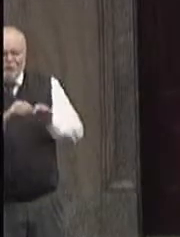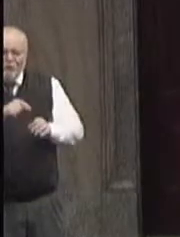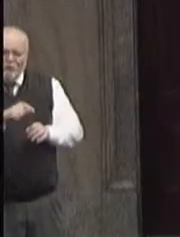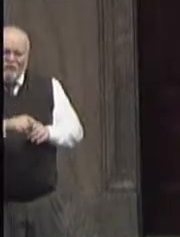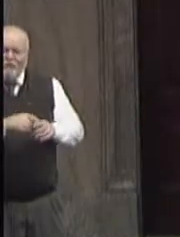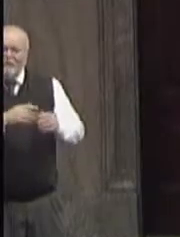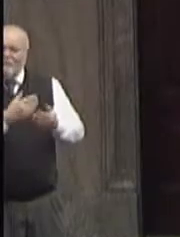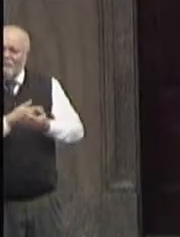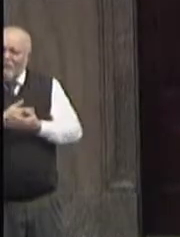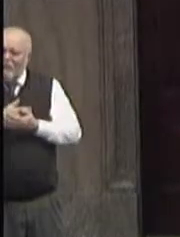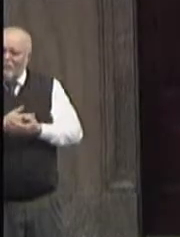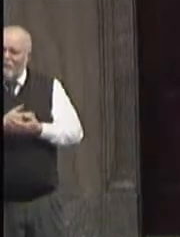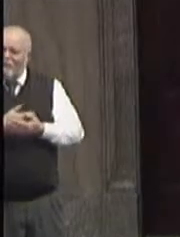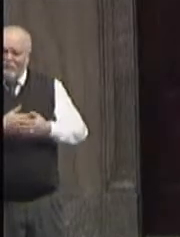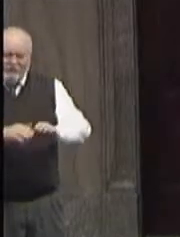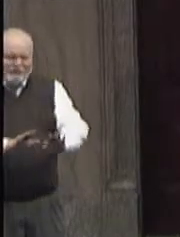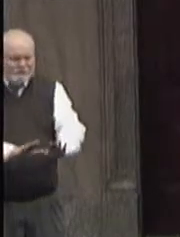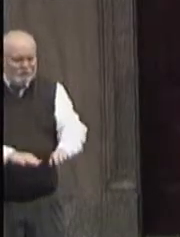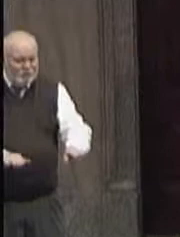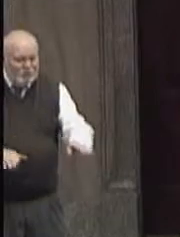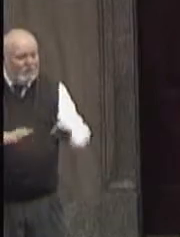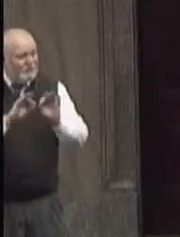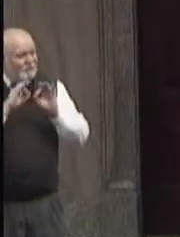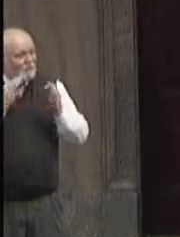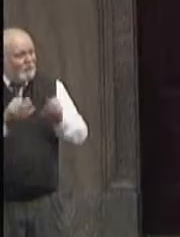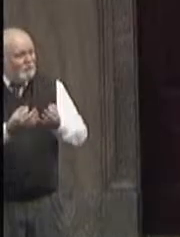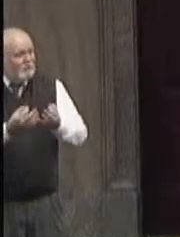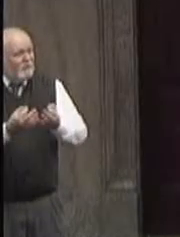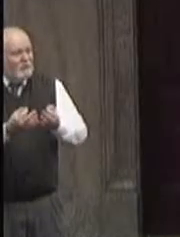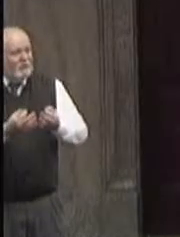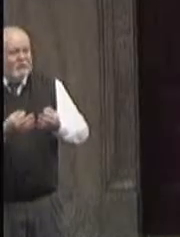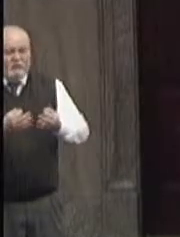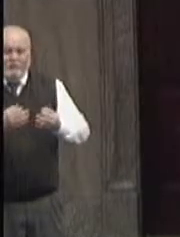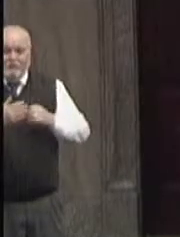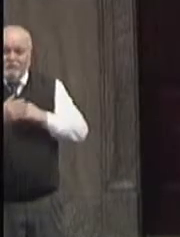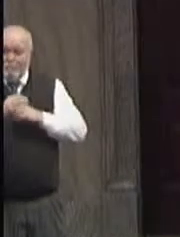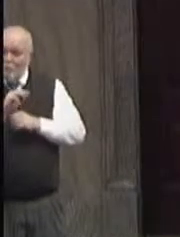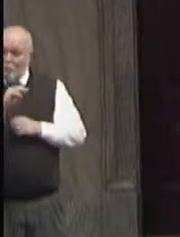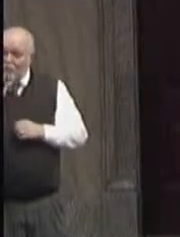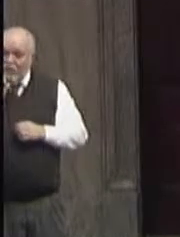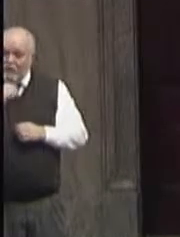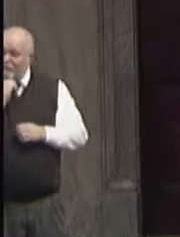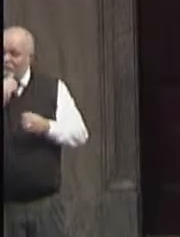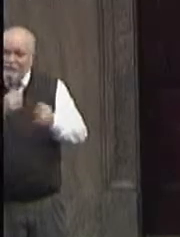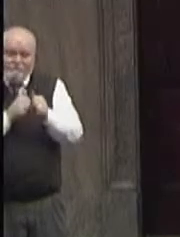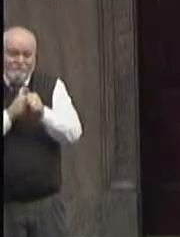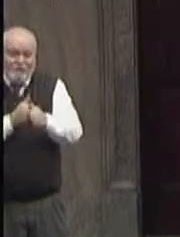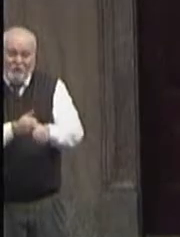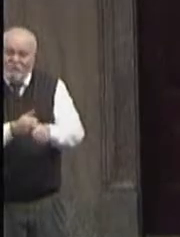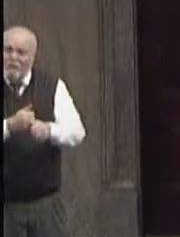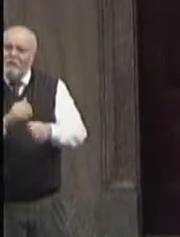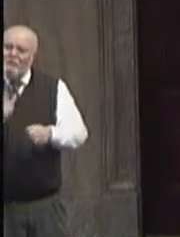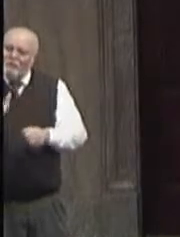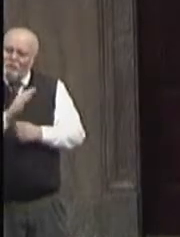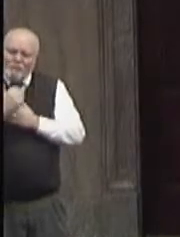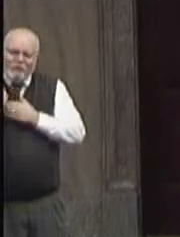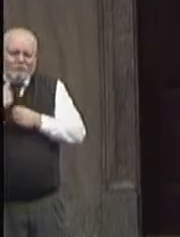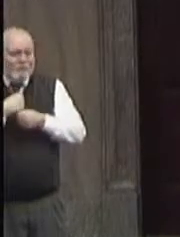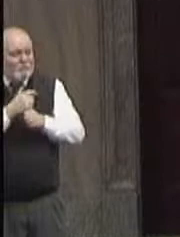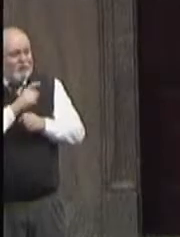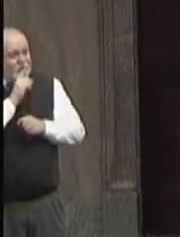babies, young children, and their families. The county is out of compliance. It's the county's responsibility to make sure children who